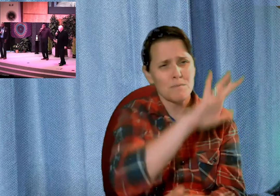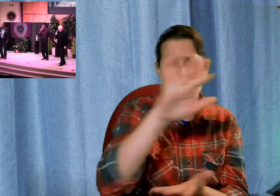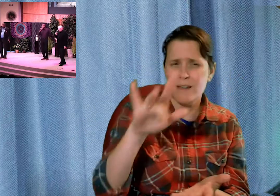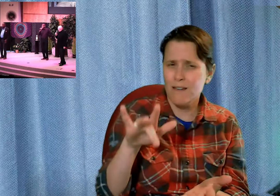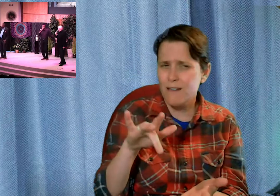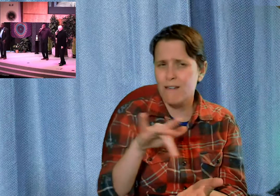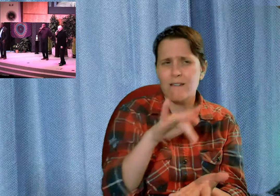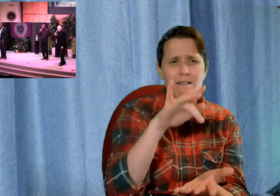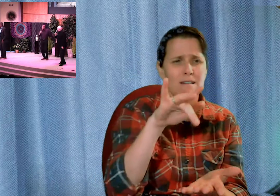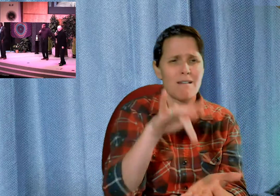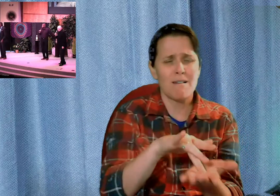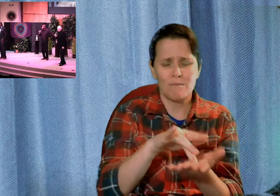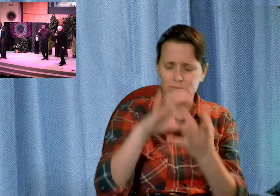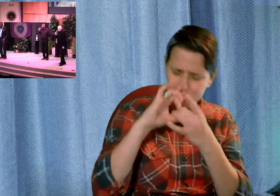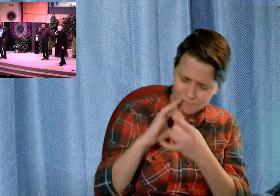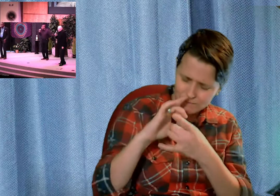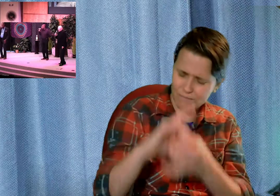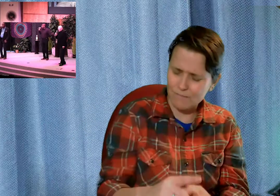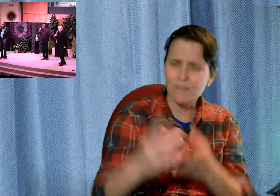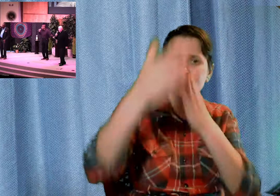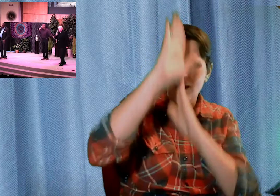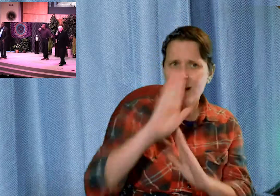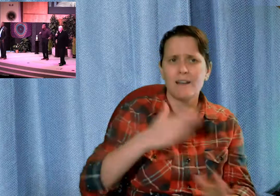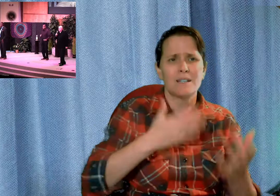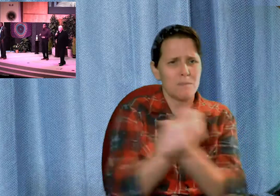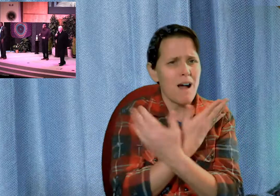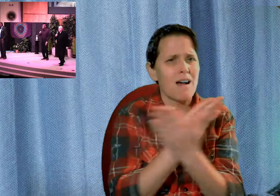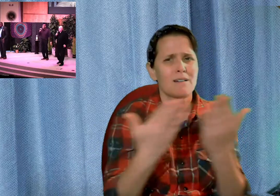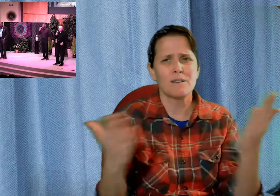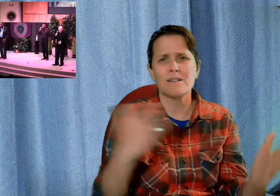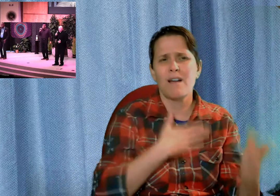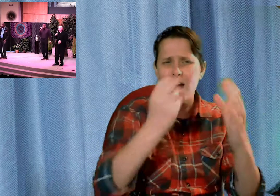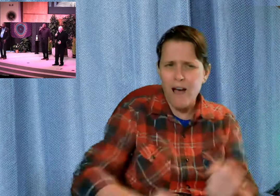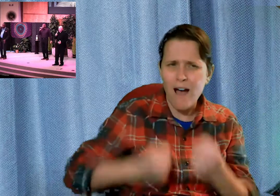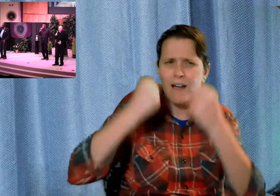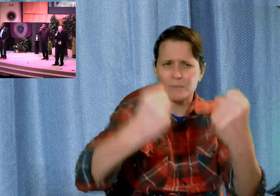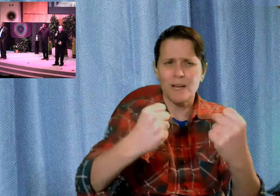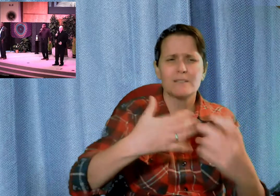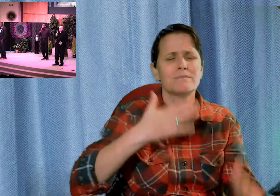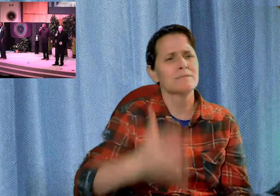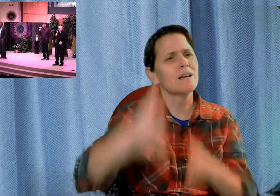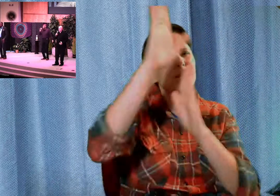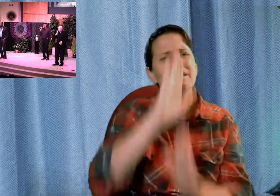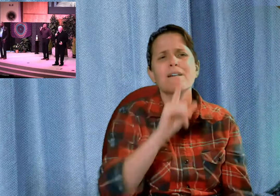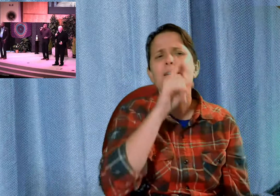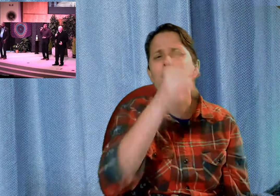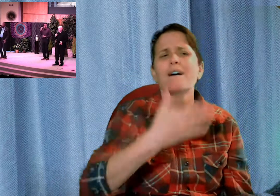wheel. God is my help. God is my strength. God is